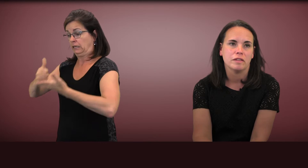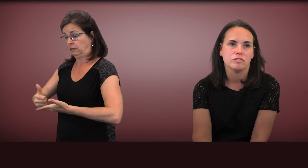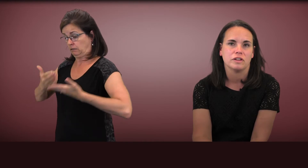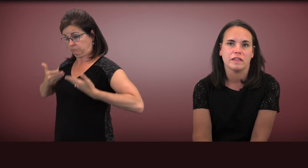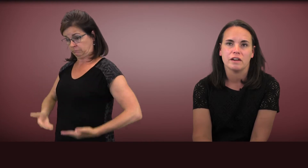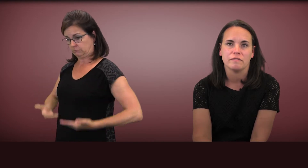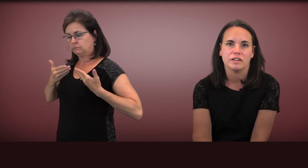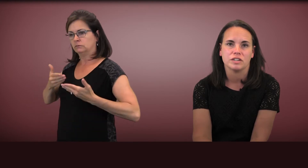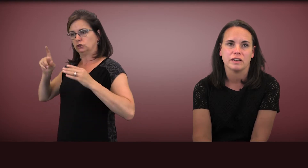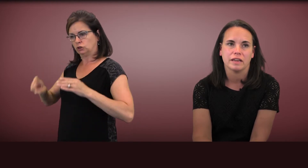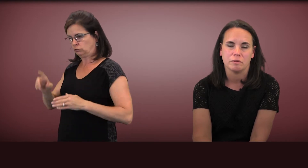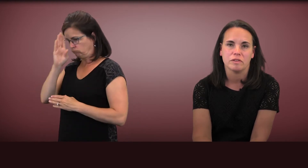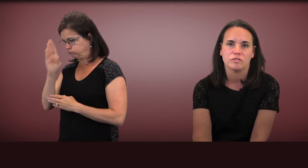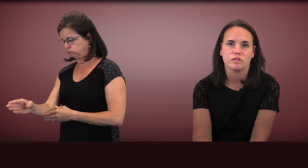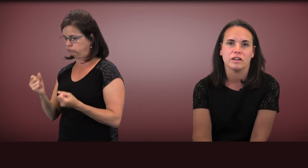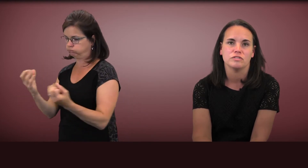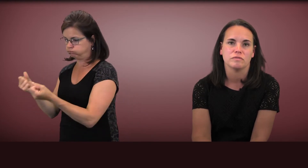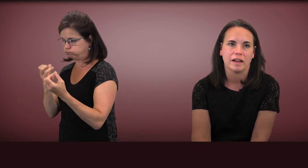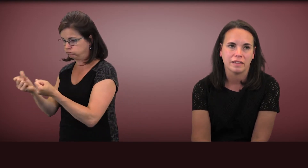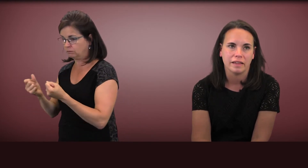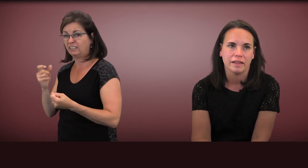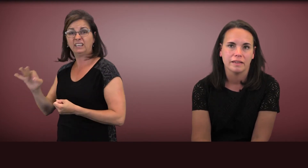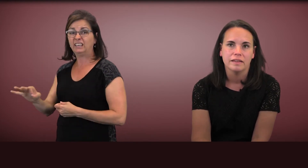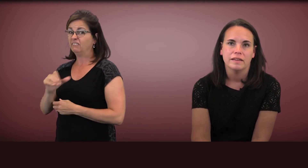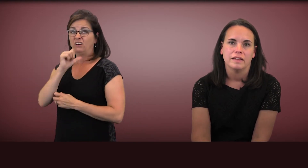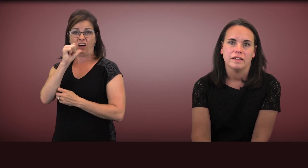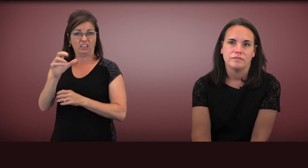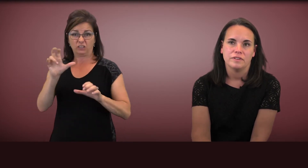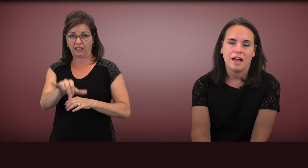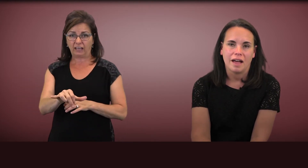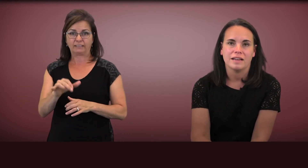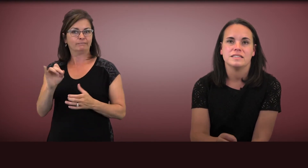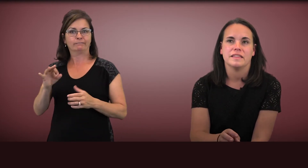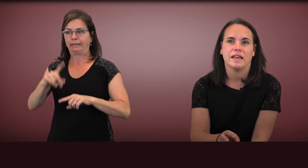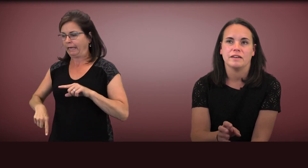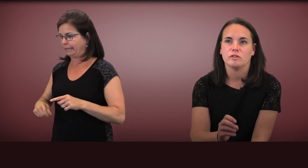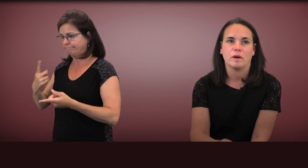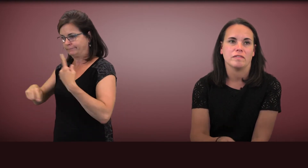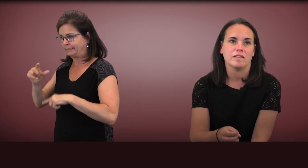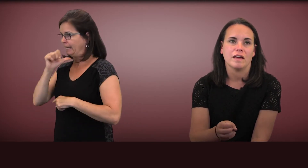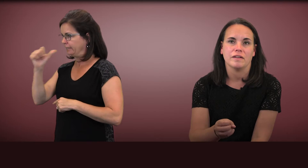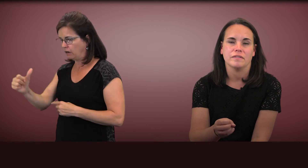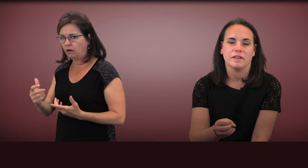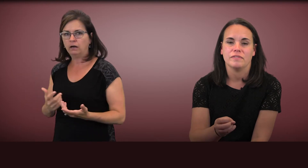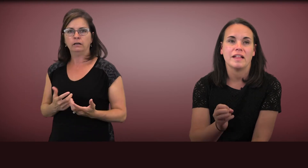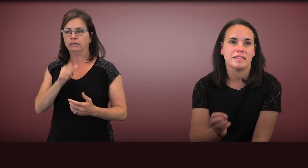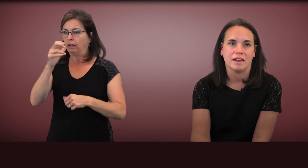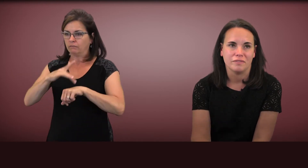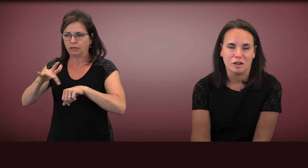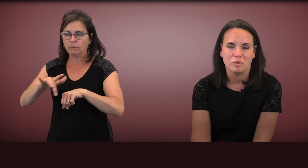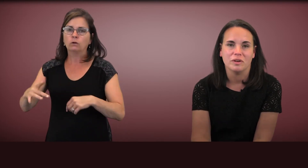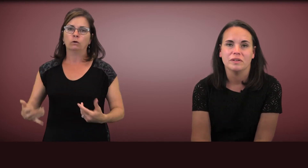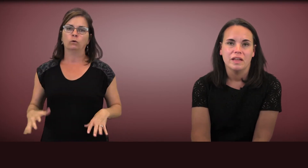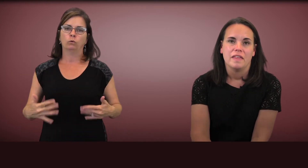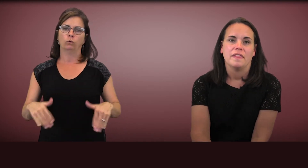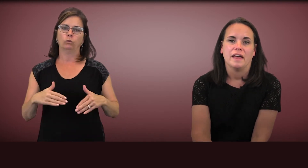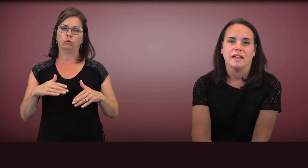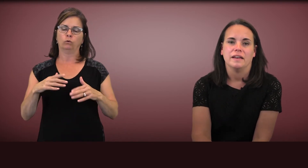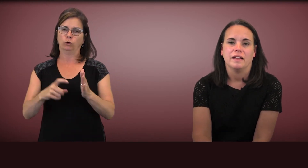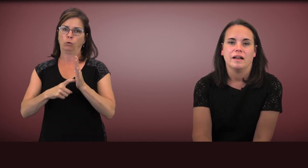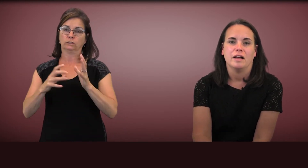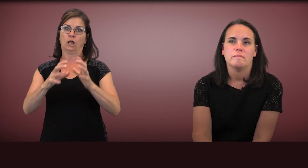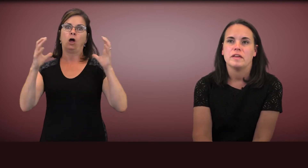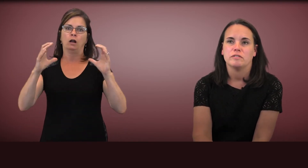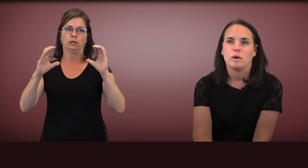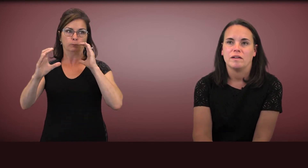individual administering the intervention can administer it directly. If not, then it requires a lot of, if that's not available,